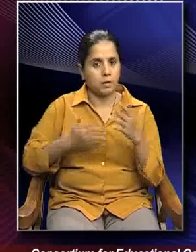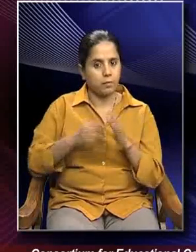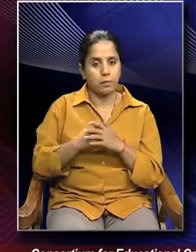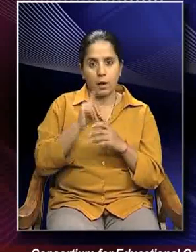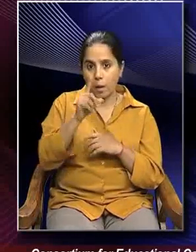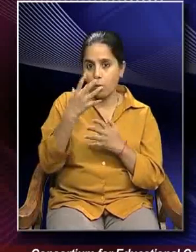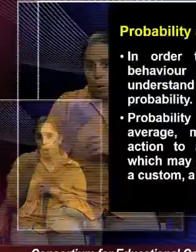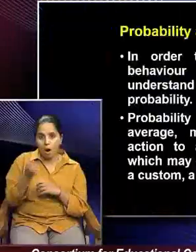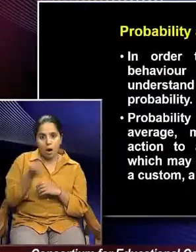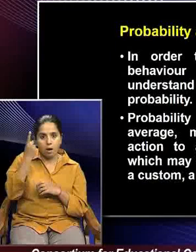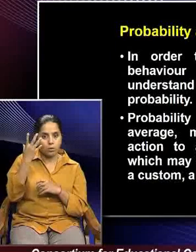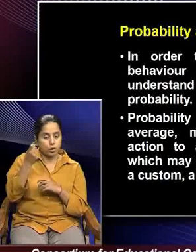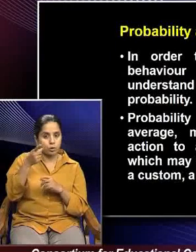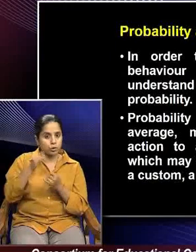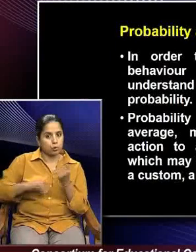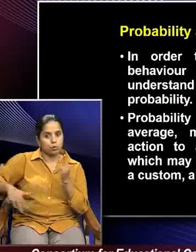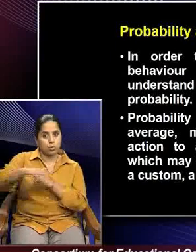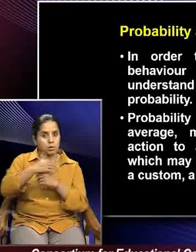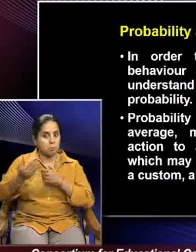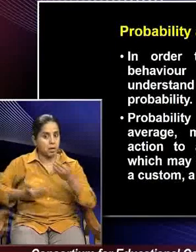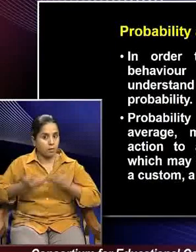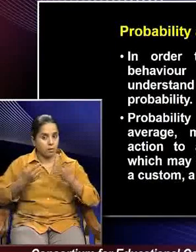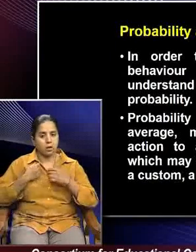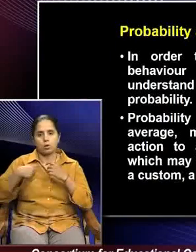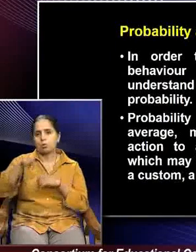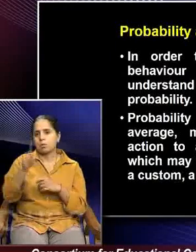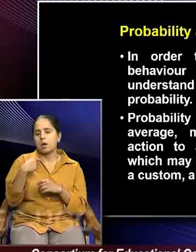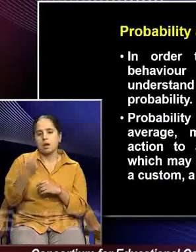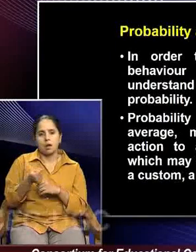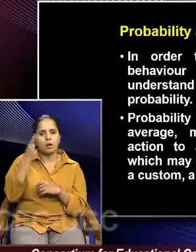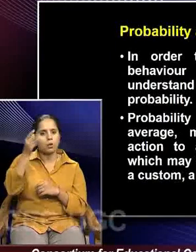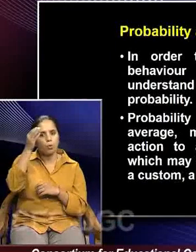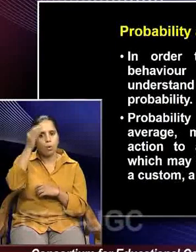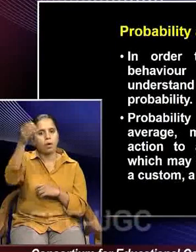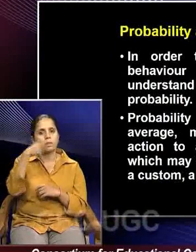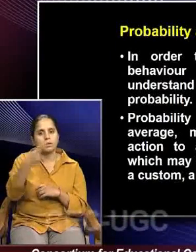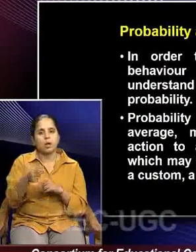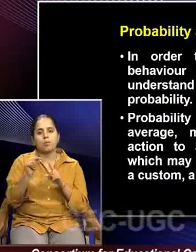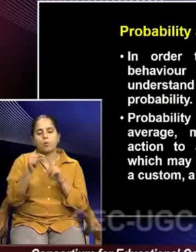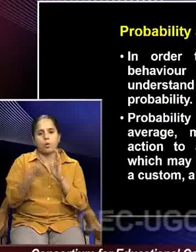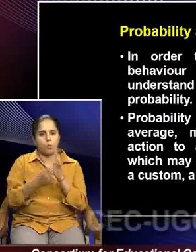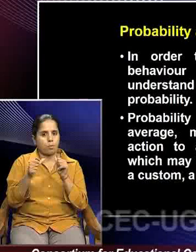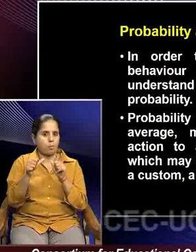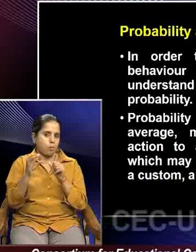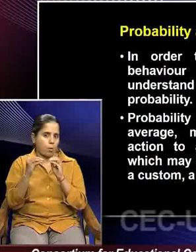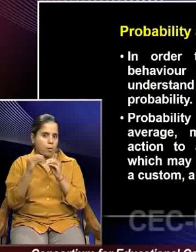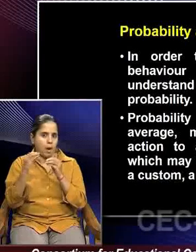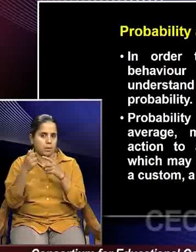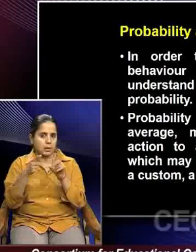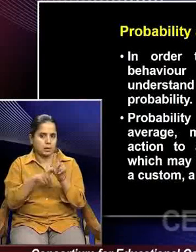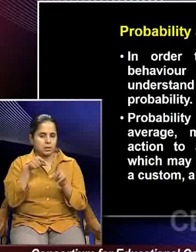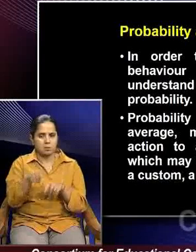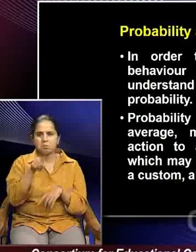to understand social behavior, we need to understand the concept of probability. Now, what is